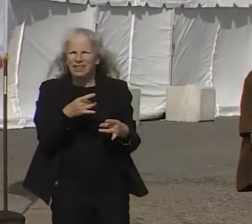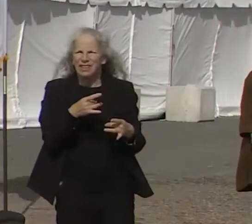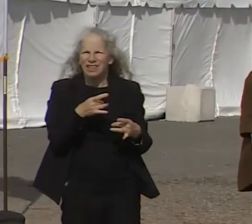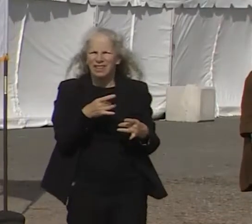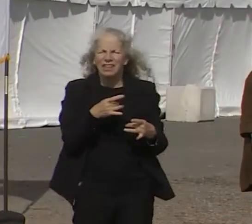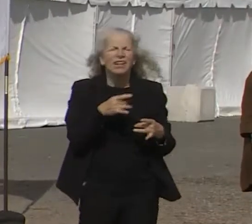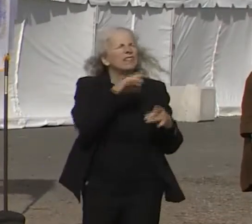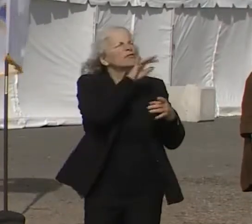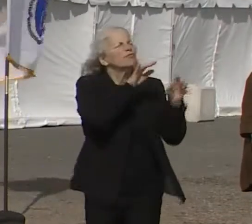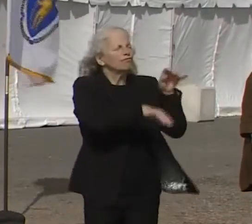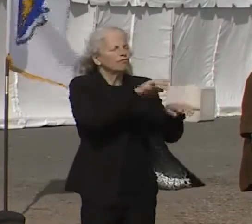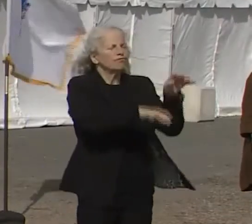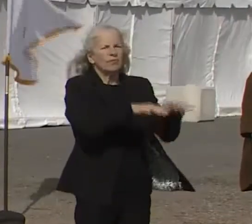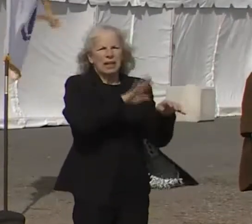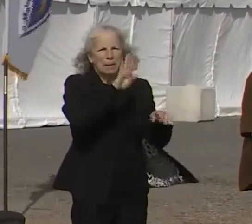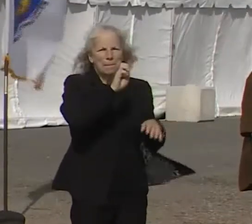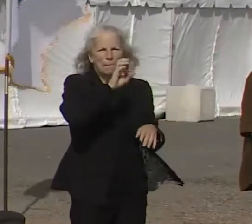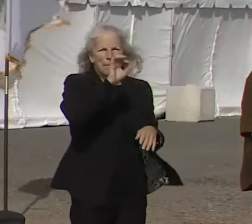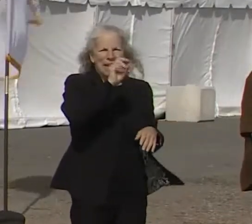should visit